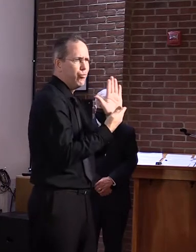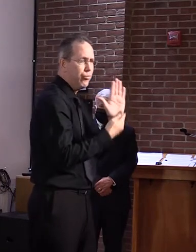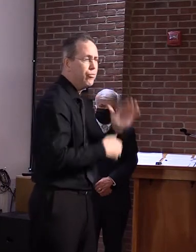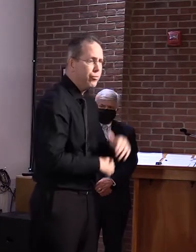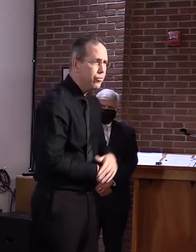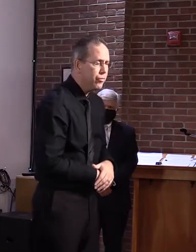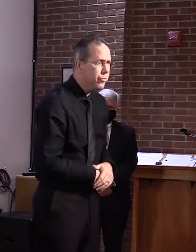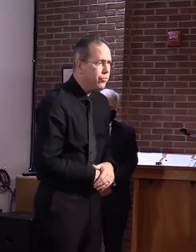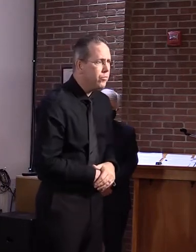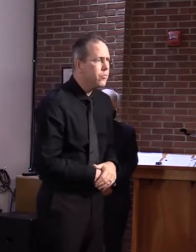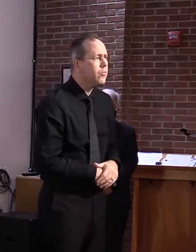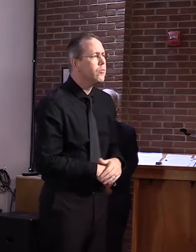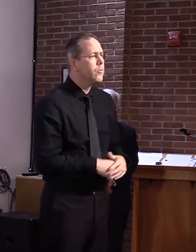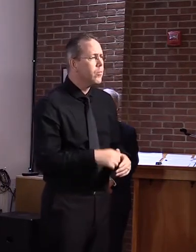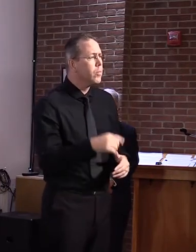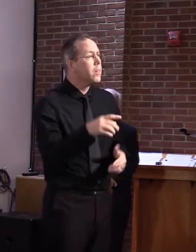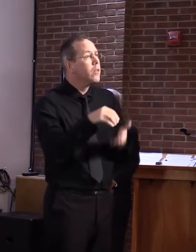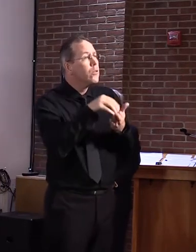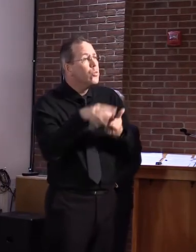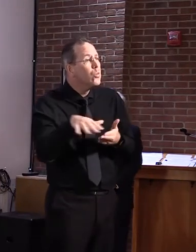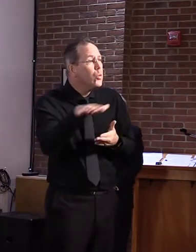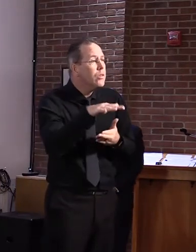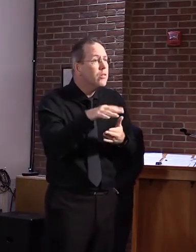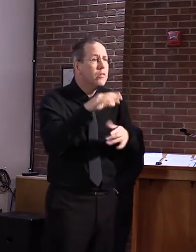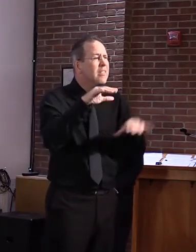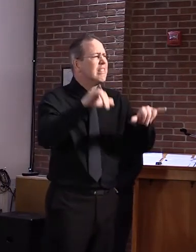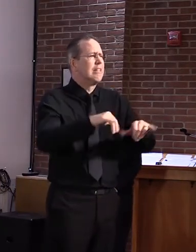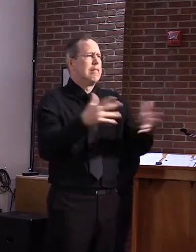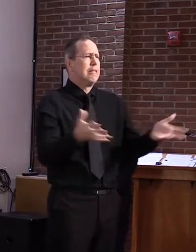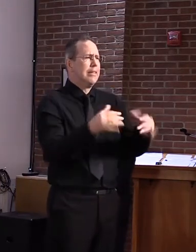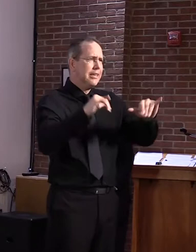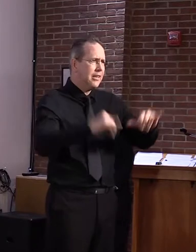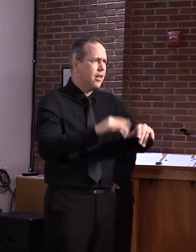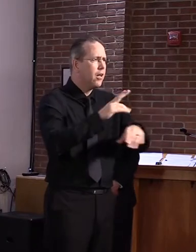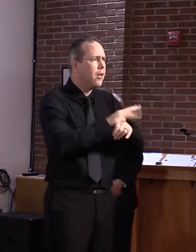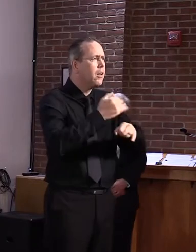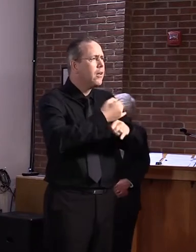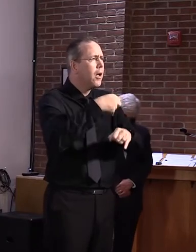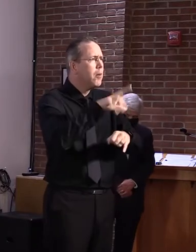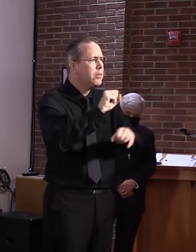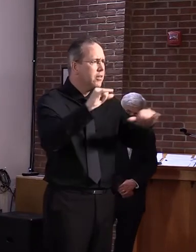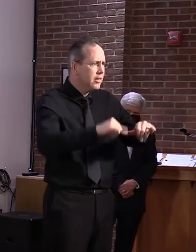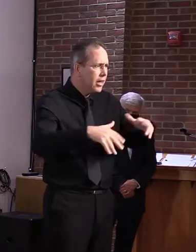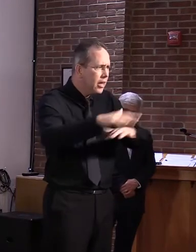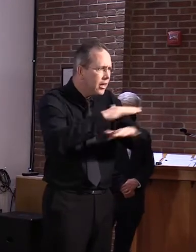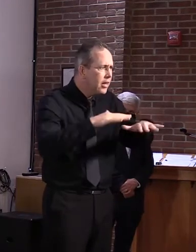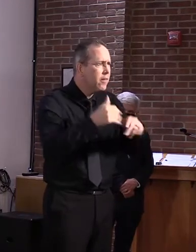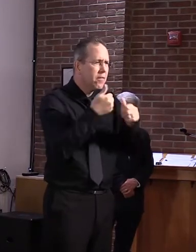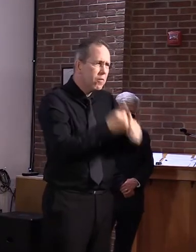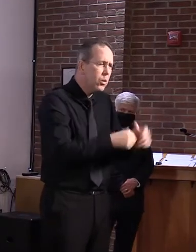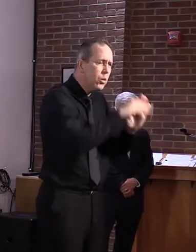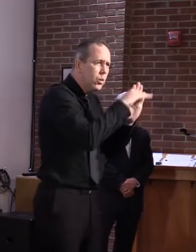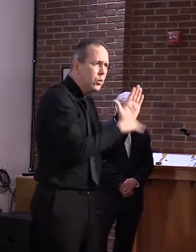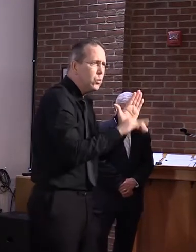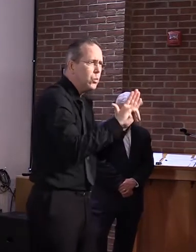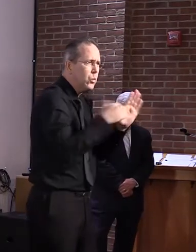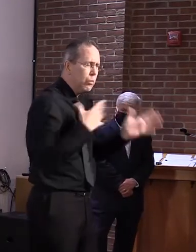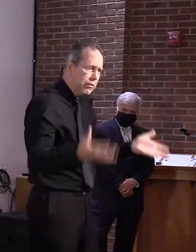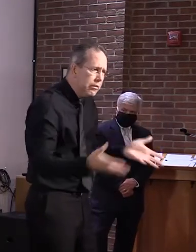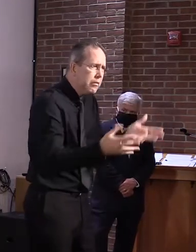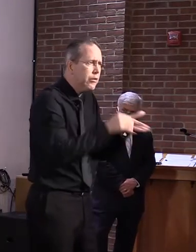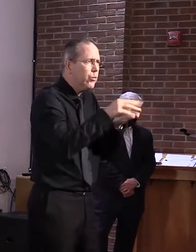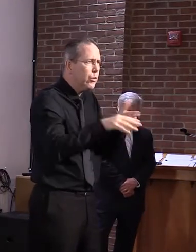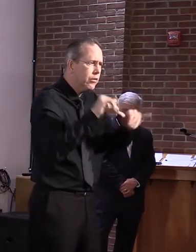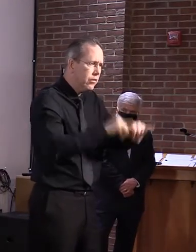and again, with all the testing, as well as all the different policies in place that we can do this and be safe.